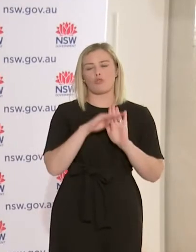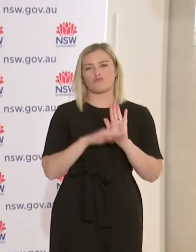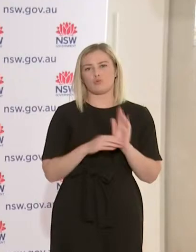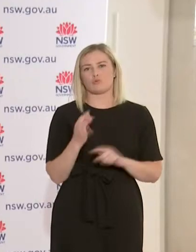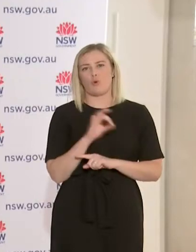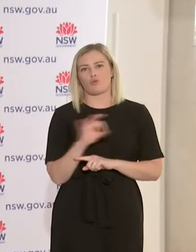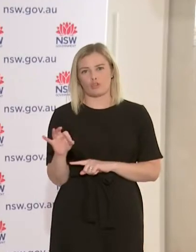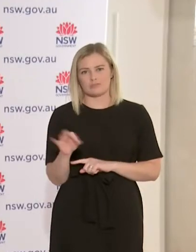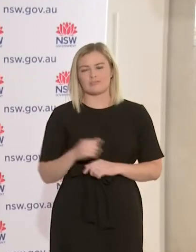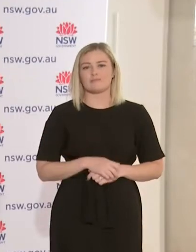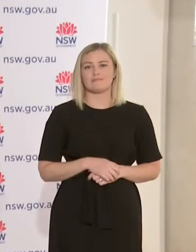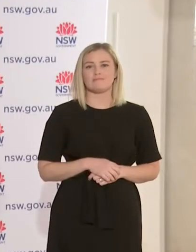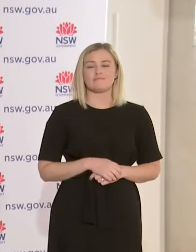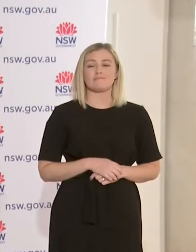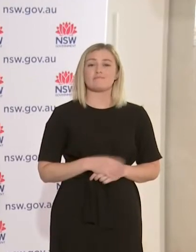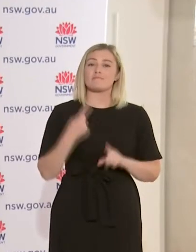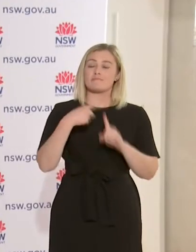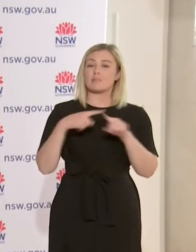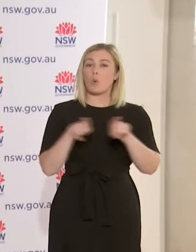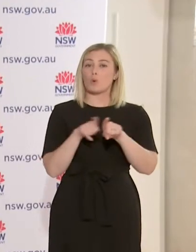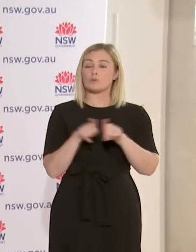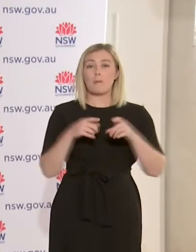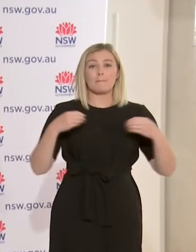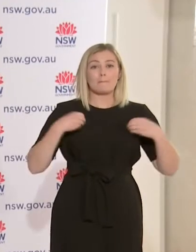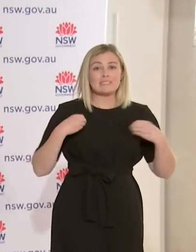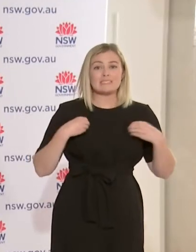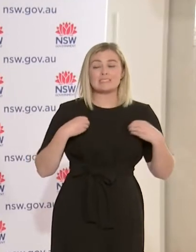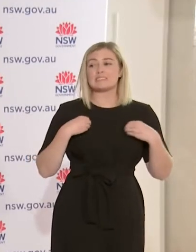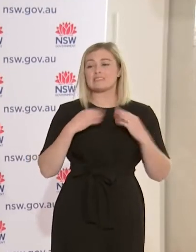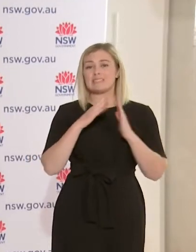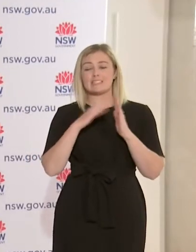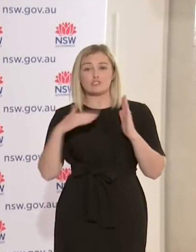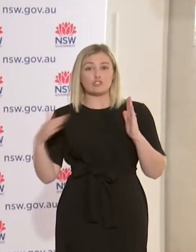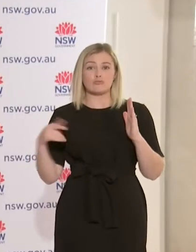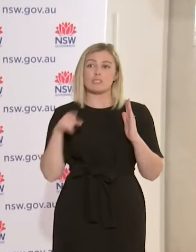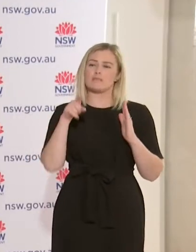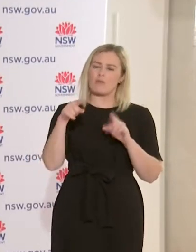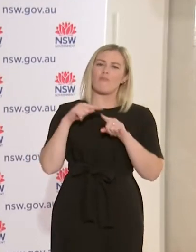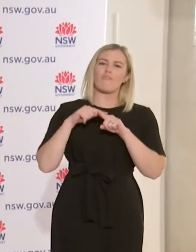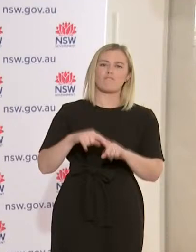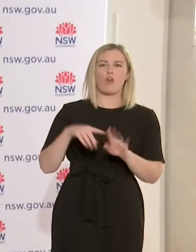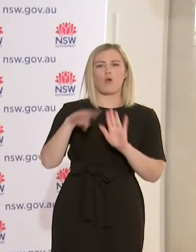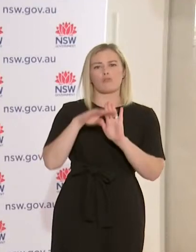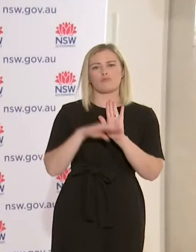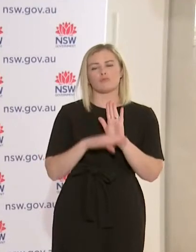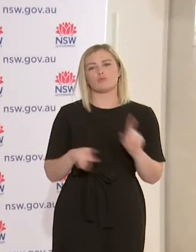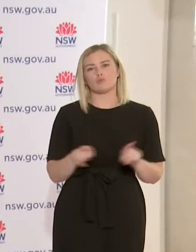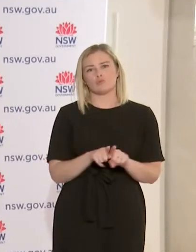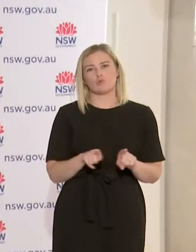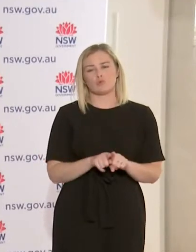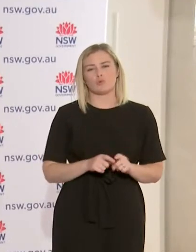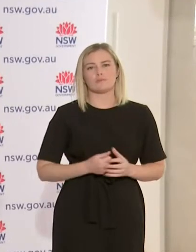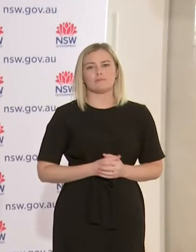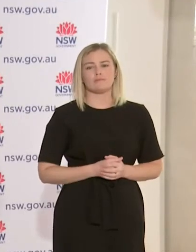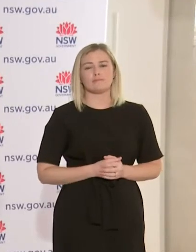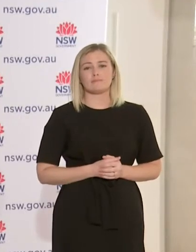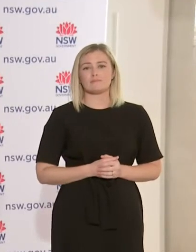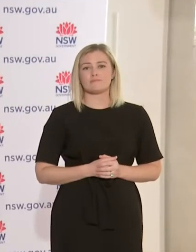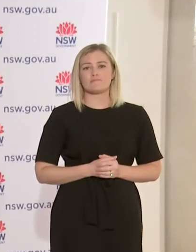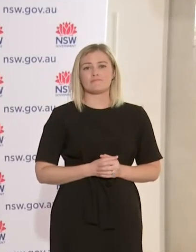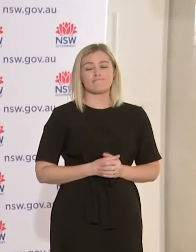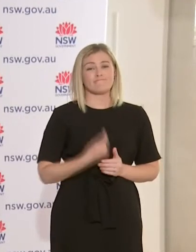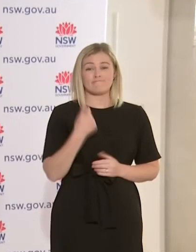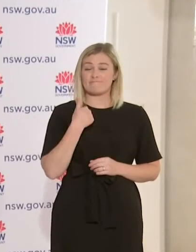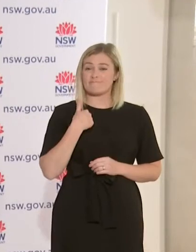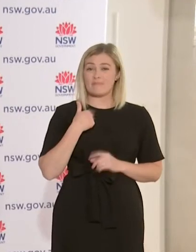how we work across the community to support us getting through this critical phase. And I know I've used that language many, many